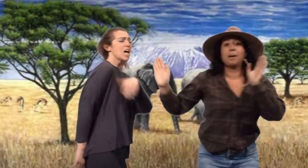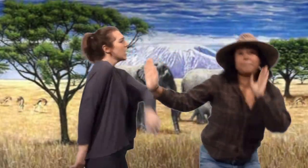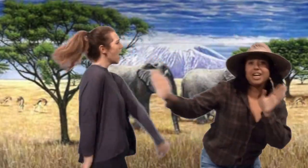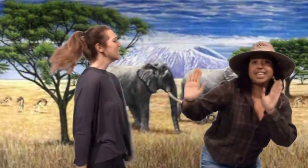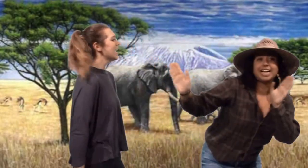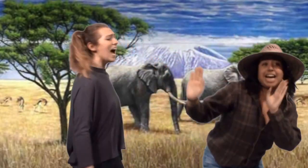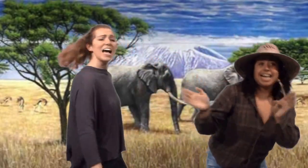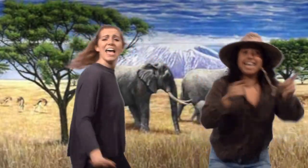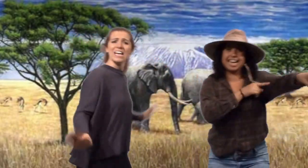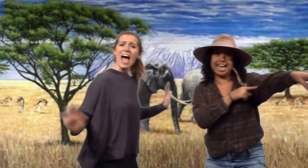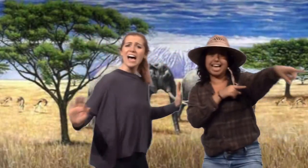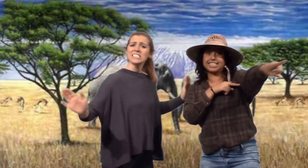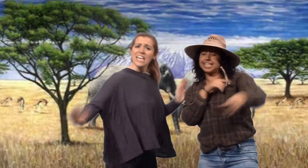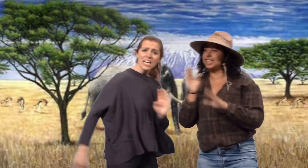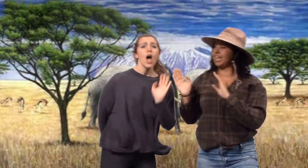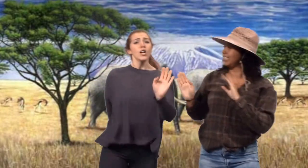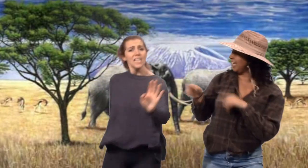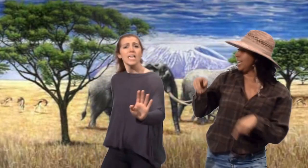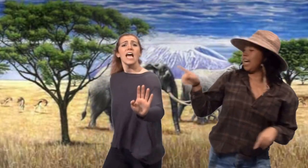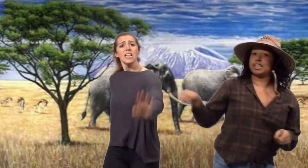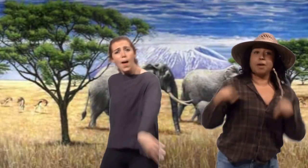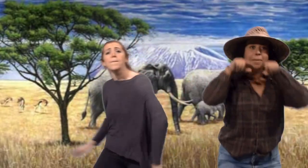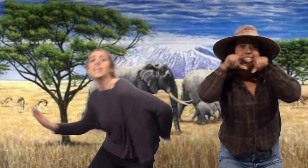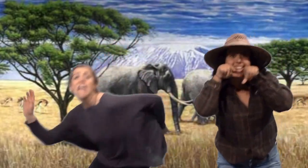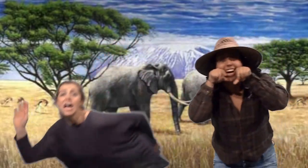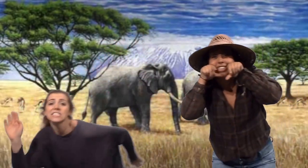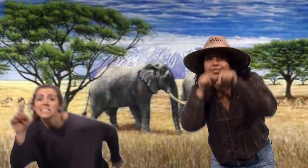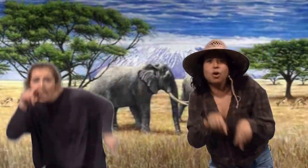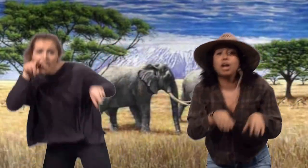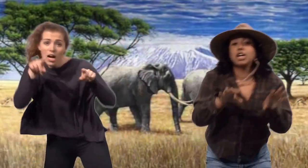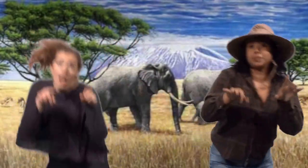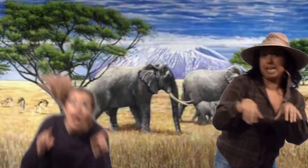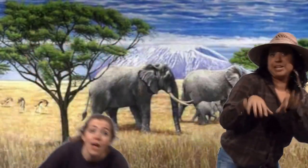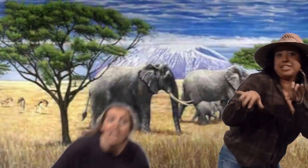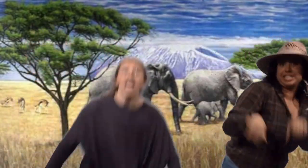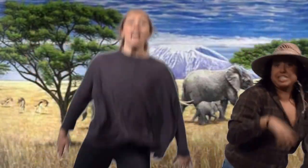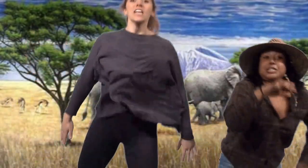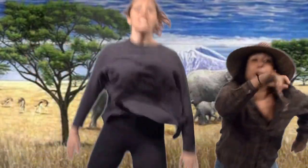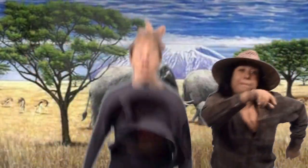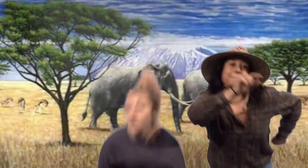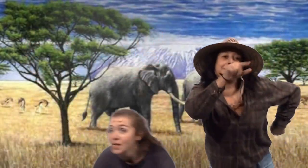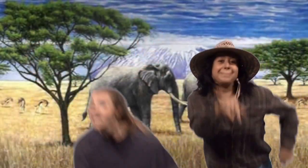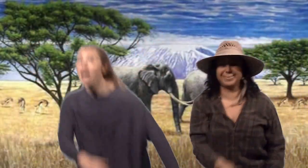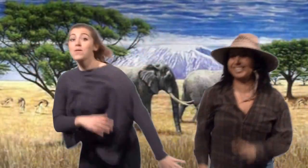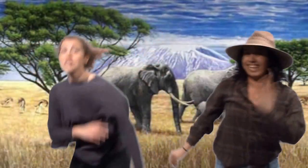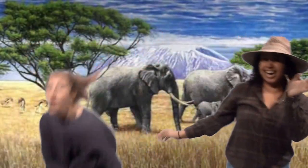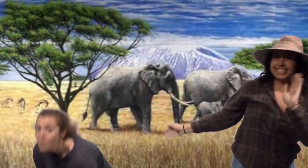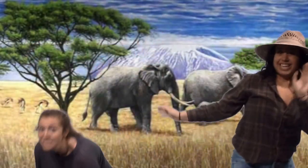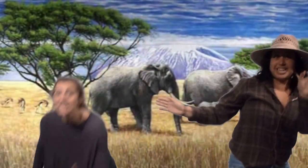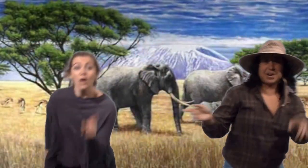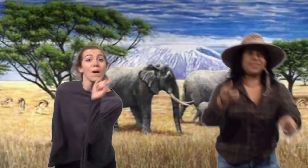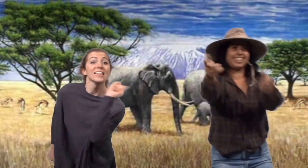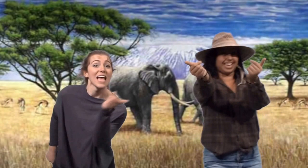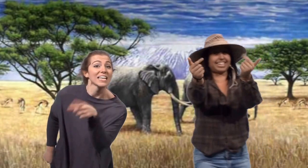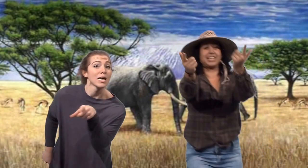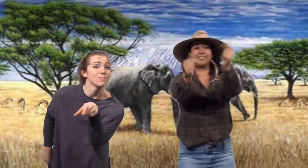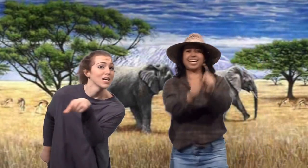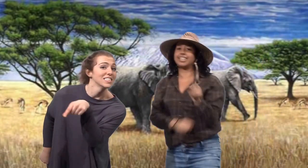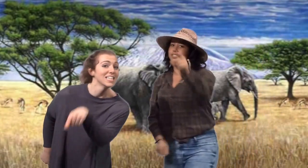flies. Brother, I ain't asking, they say they love my tusks for piano keys and jewelry making. I say no, but they keep